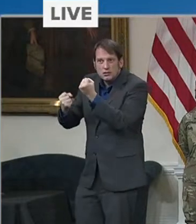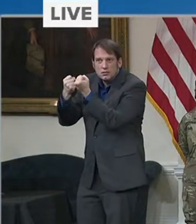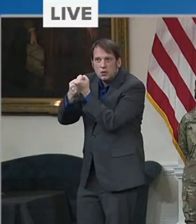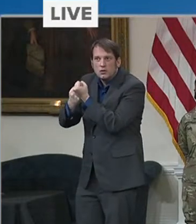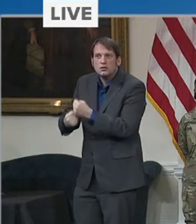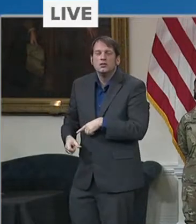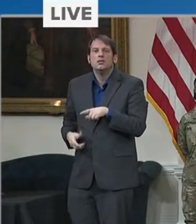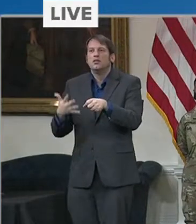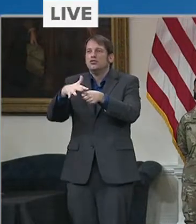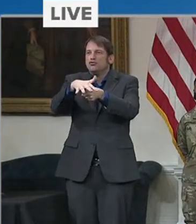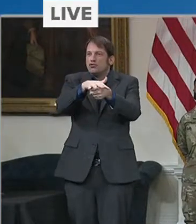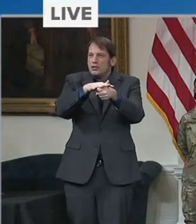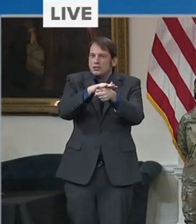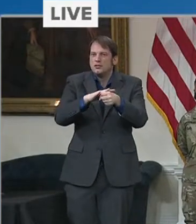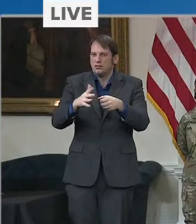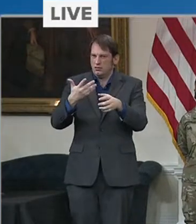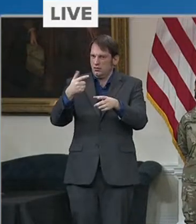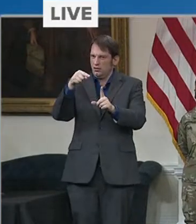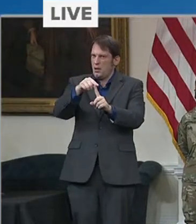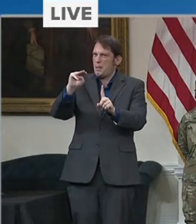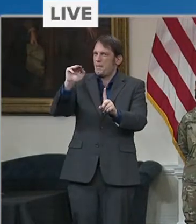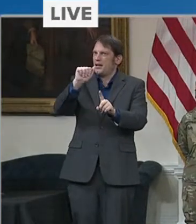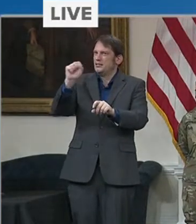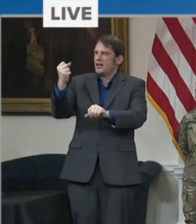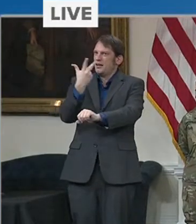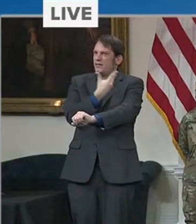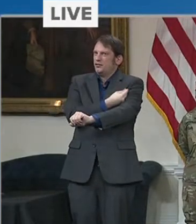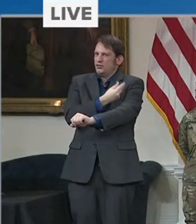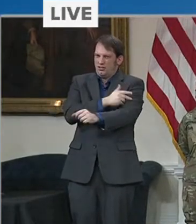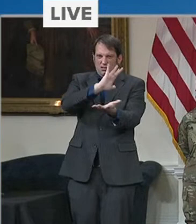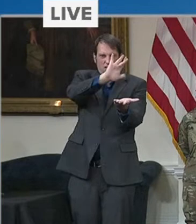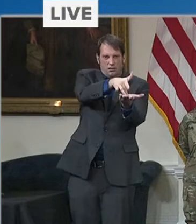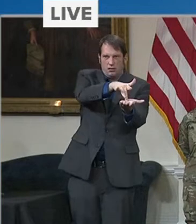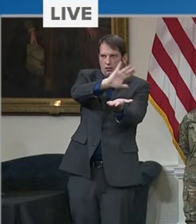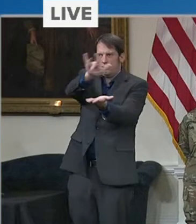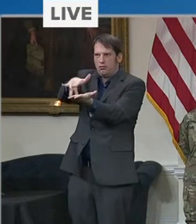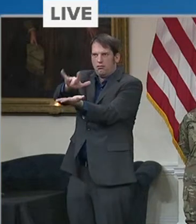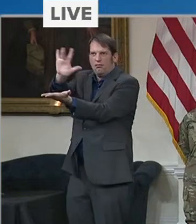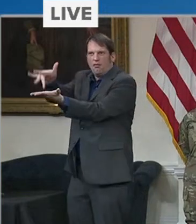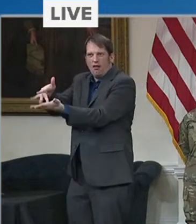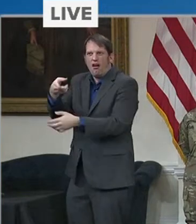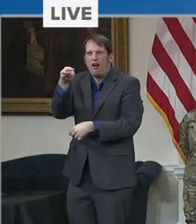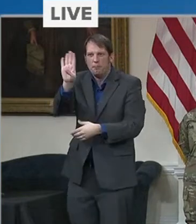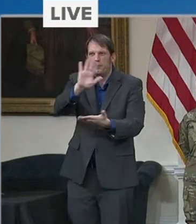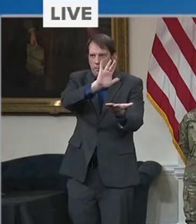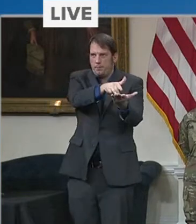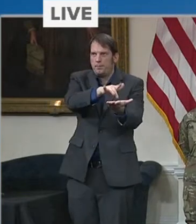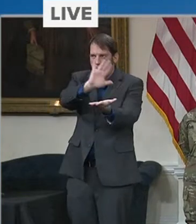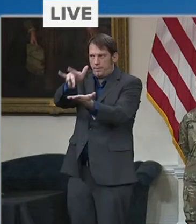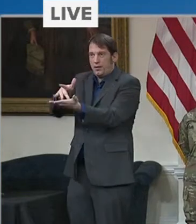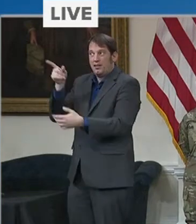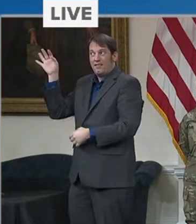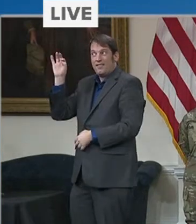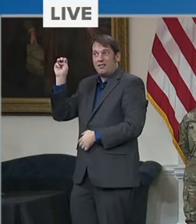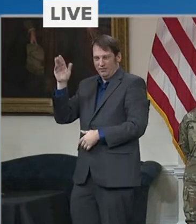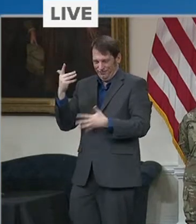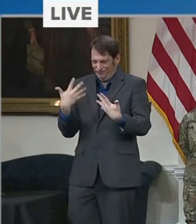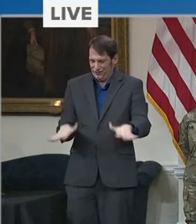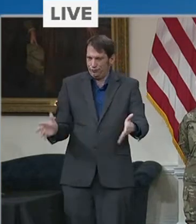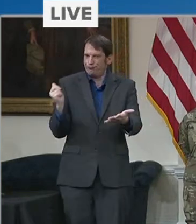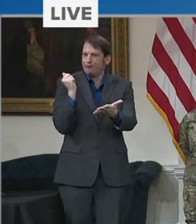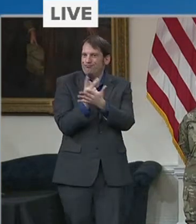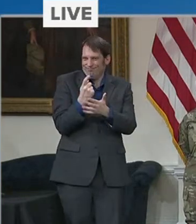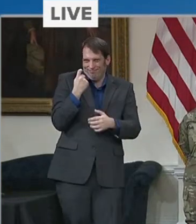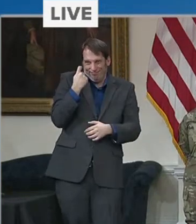hubs. In addition, FEMA just approved our request for an